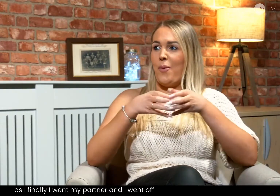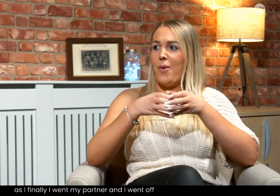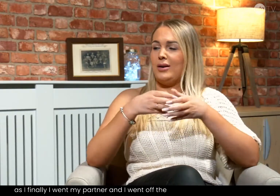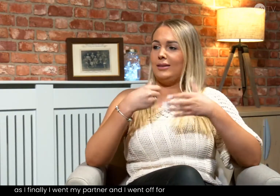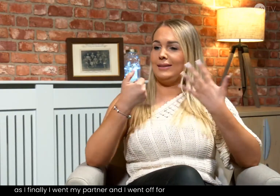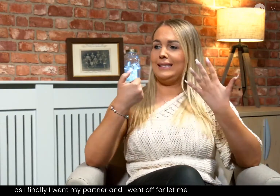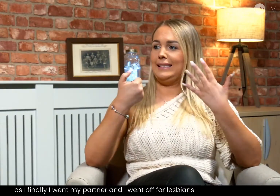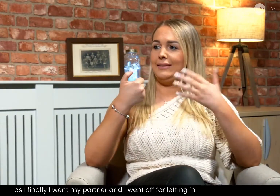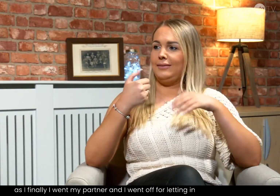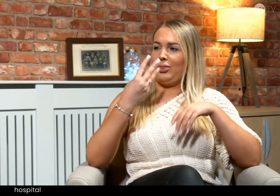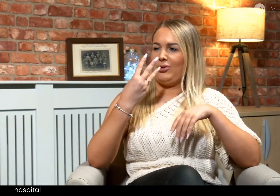ward.